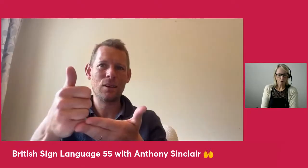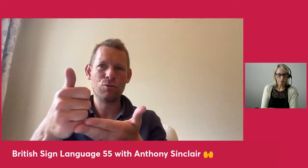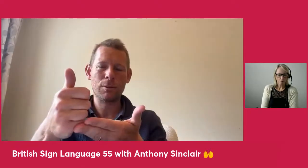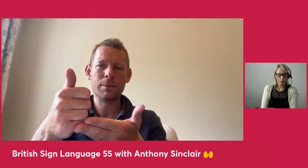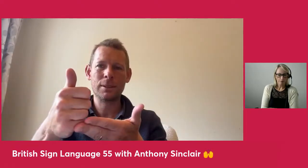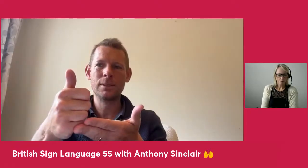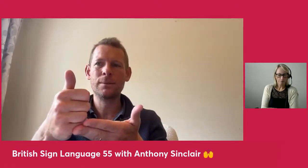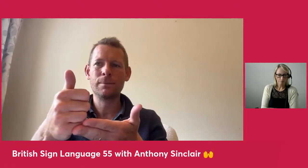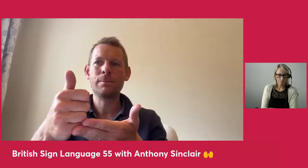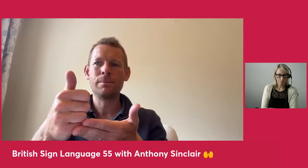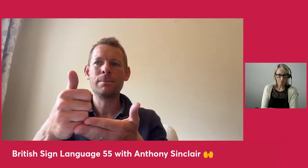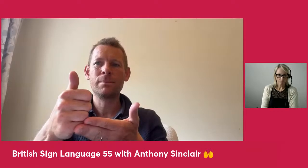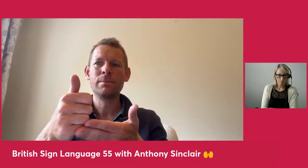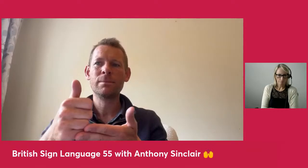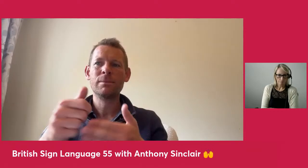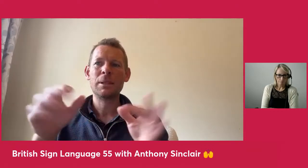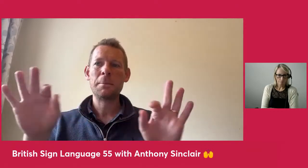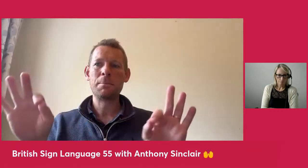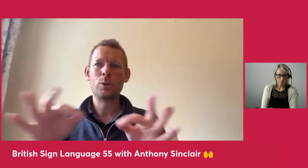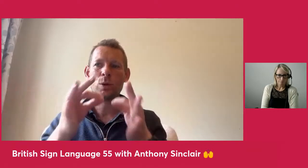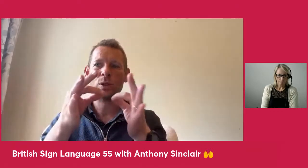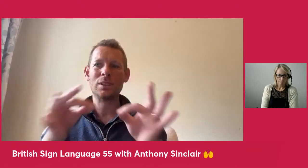for therapy.